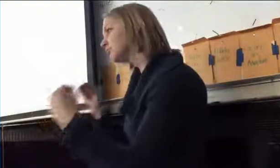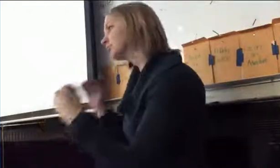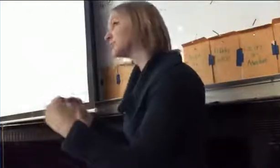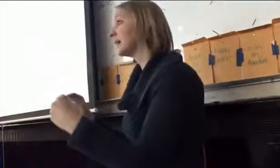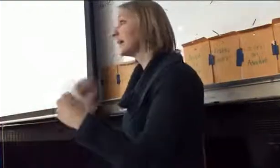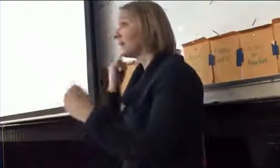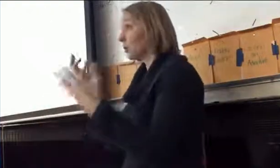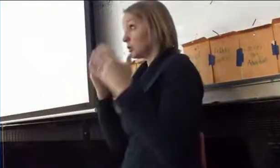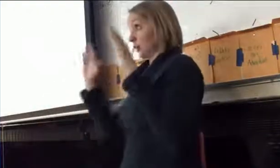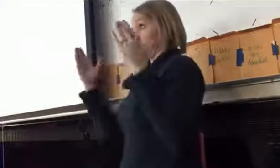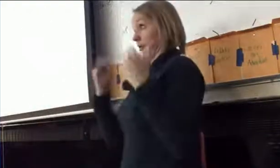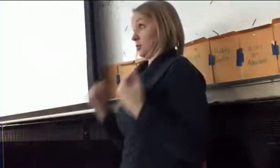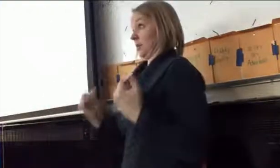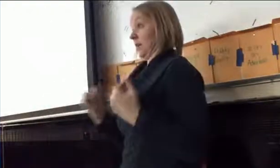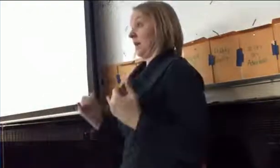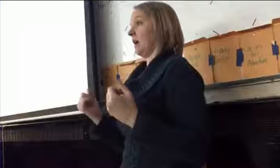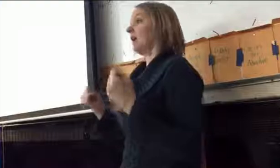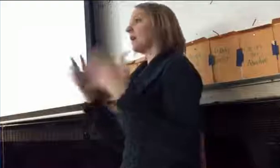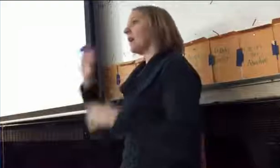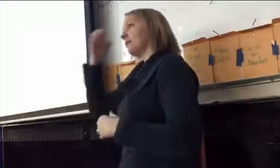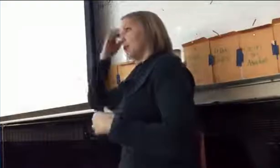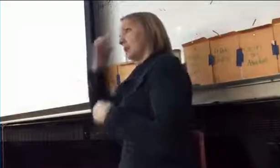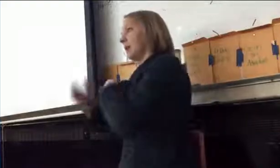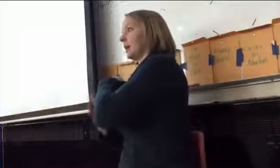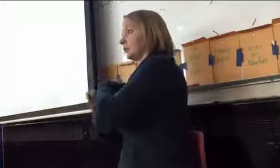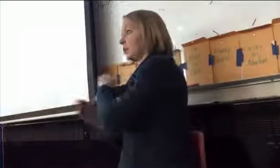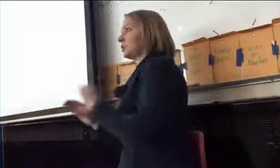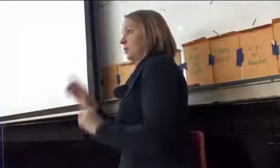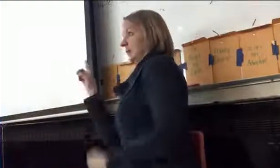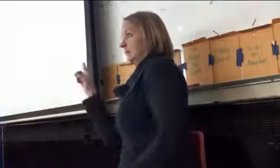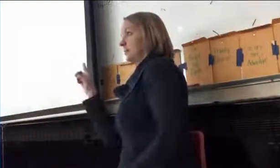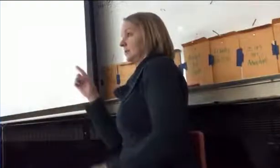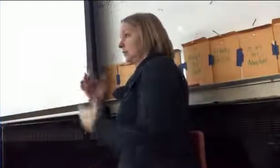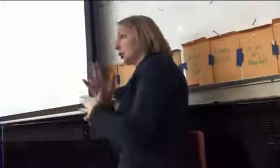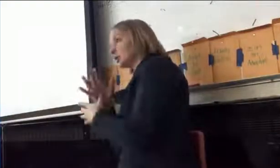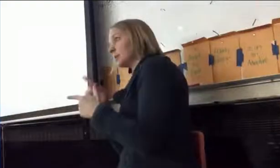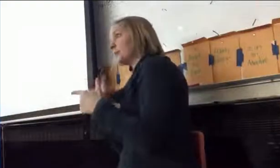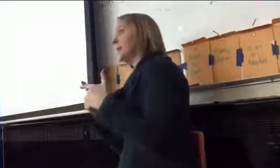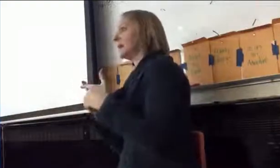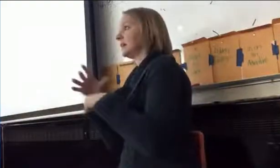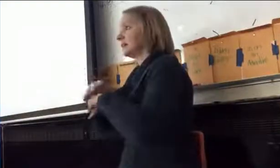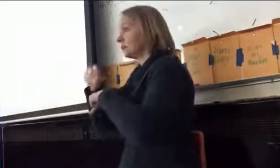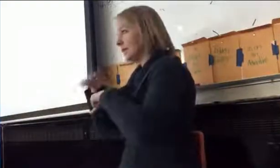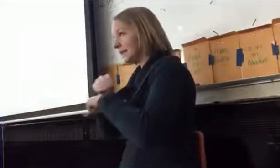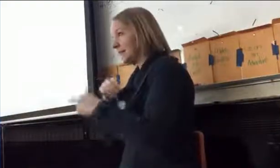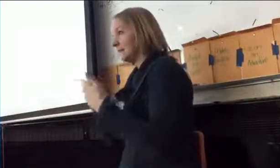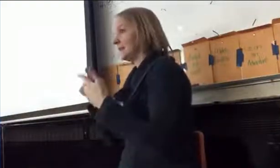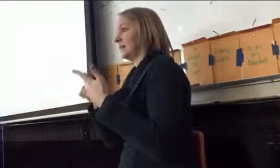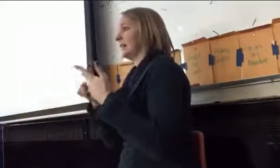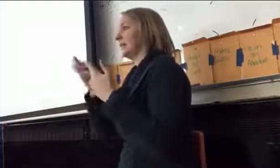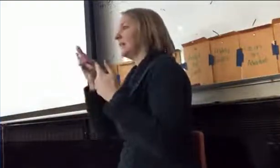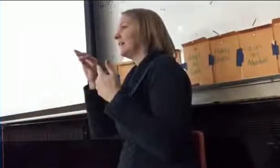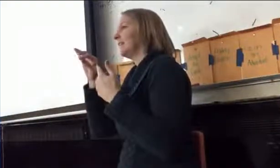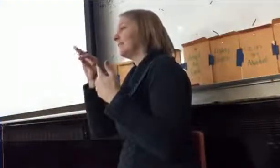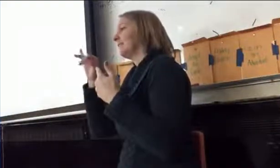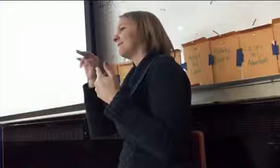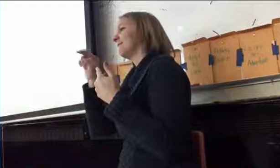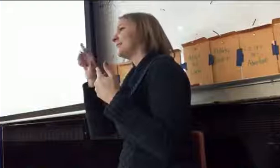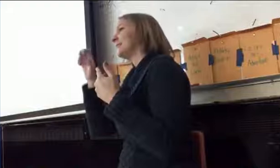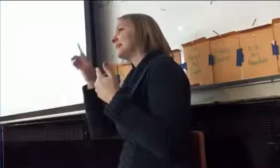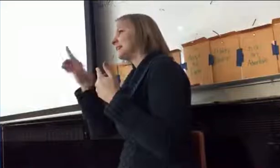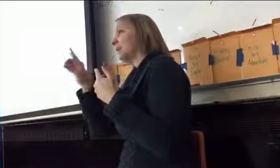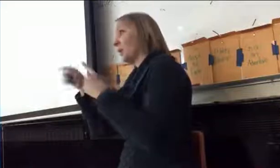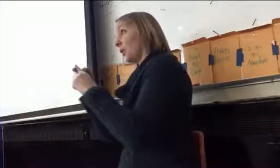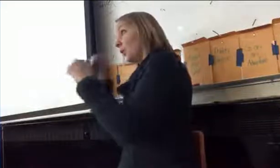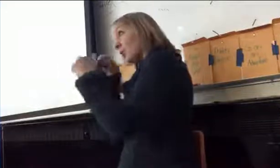this to today, a lot of European countries do this. So like Germany, Sweden, Finland, when you come into their country for a year, they